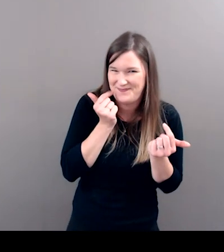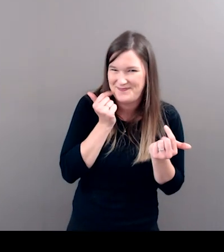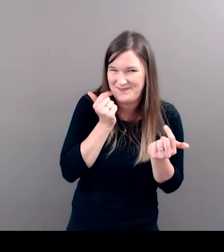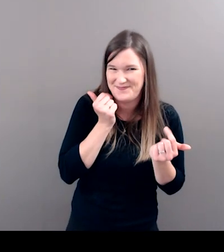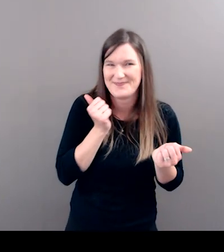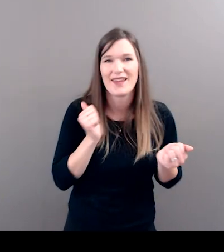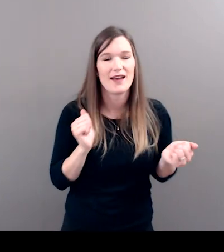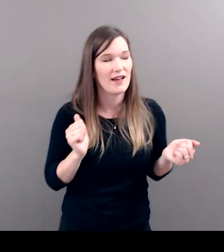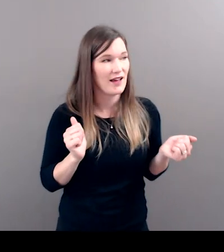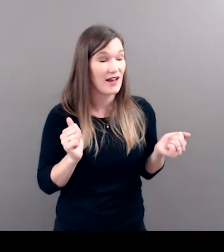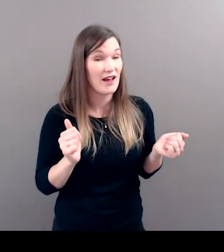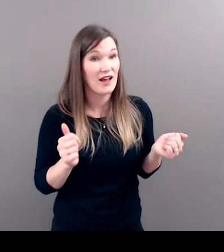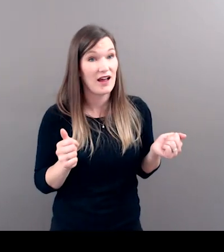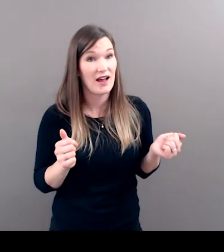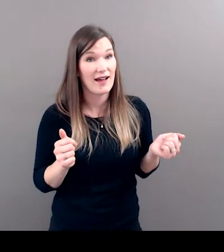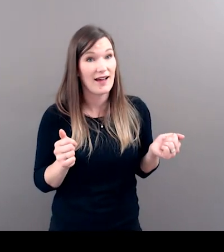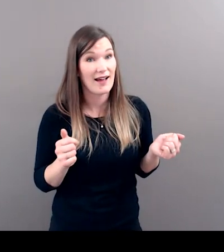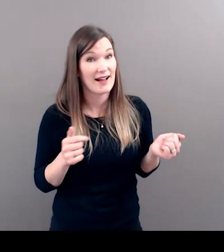Because I'd be like,